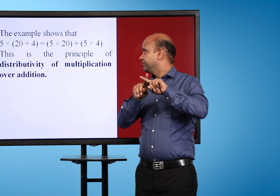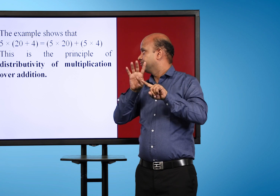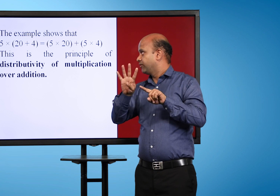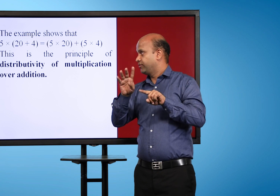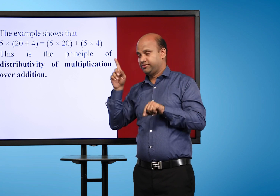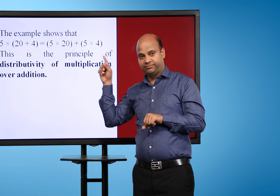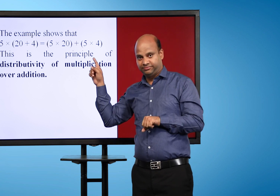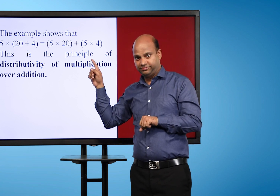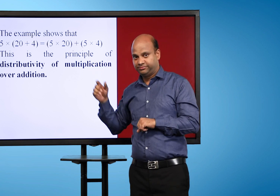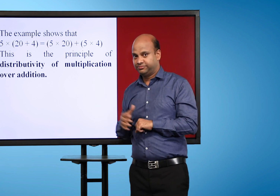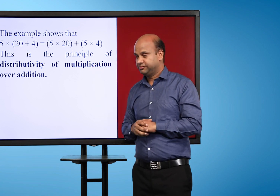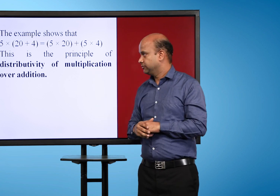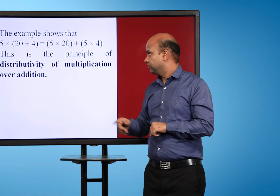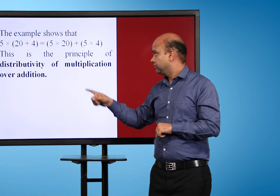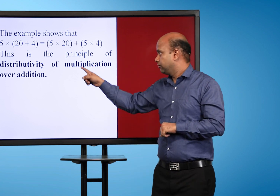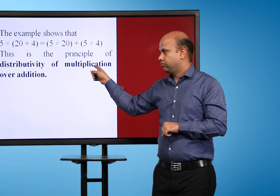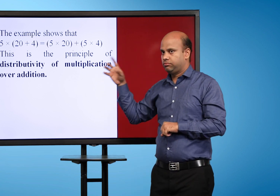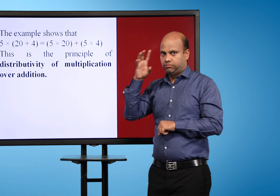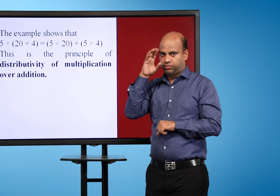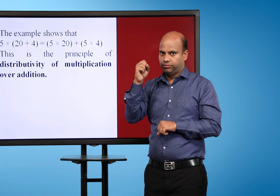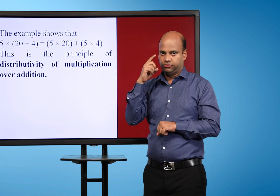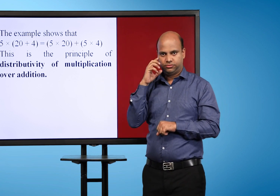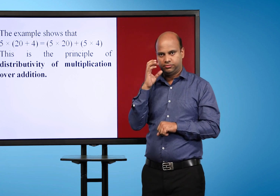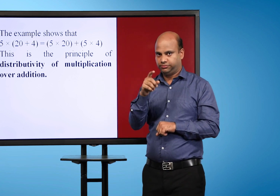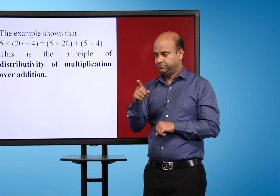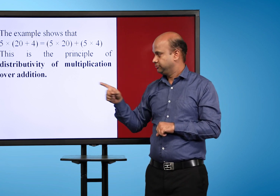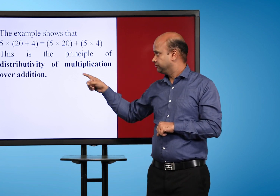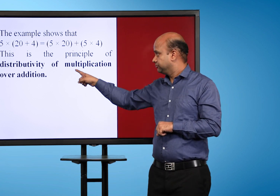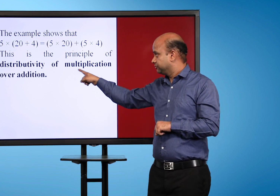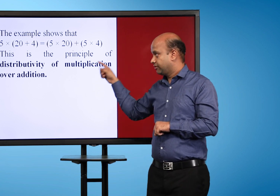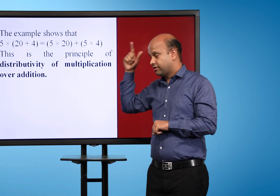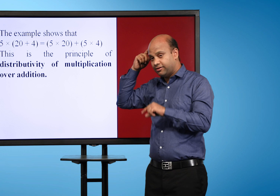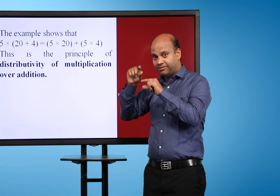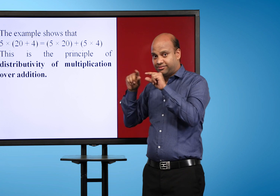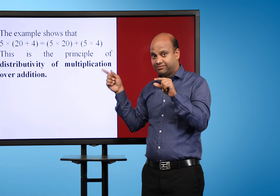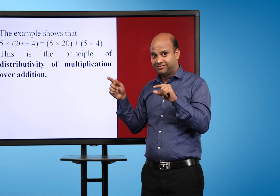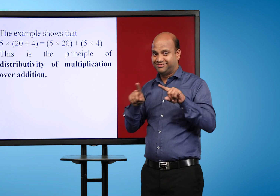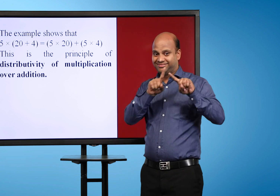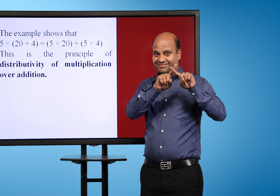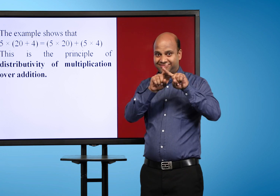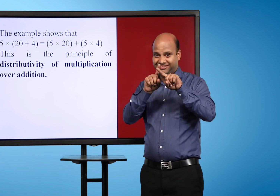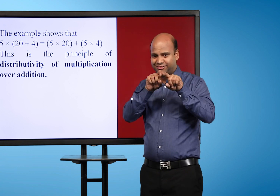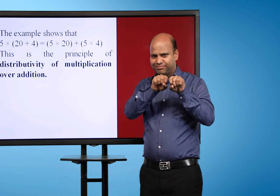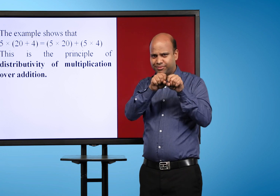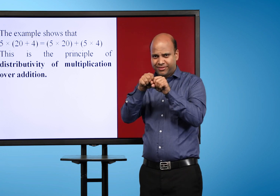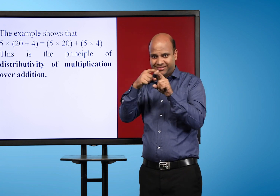brackets, 5 multiplied by 4. This is the principle of distributivity of multiplication